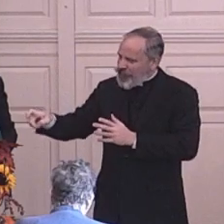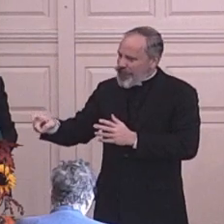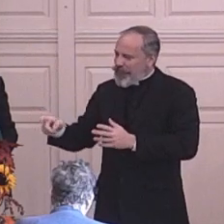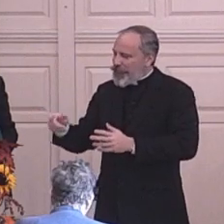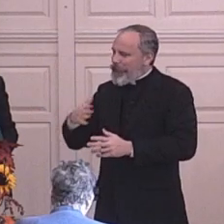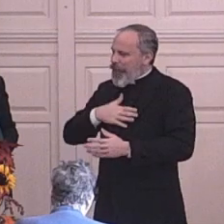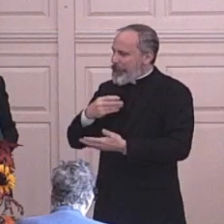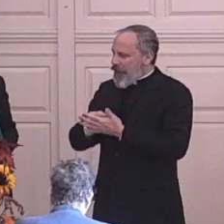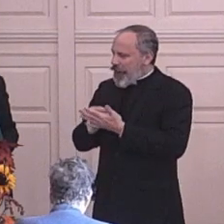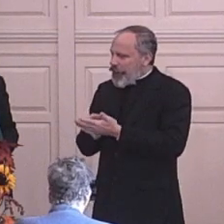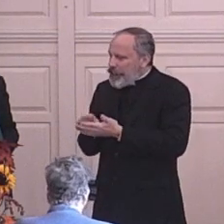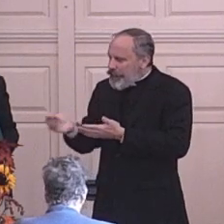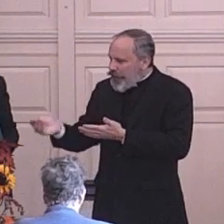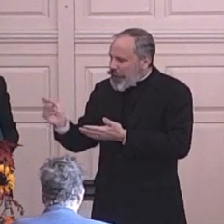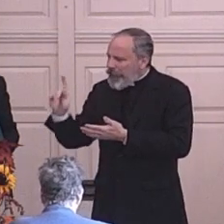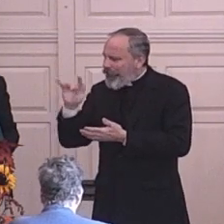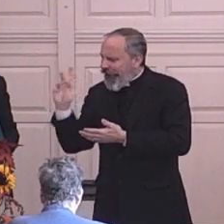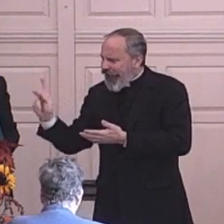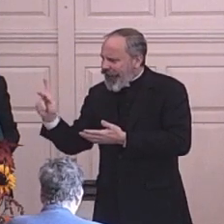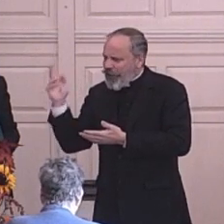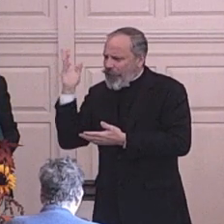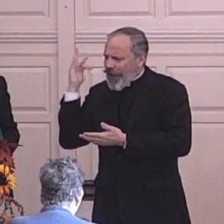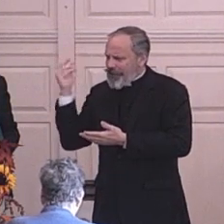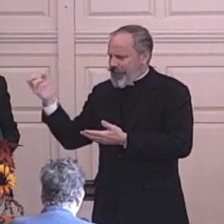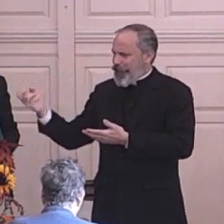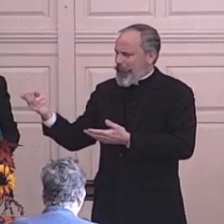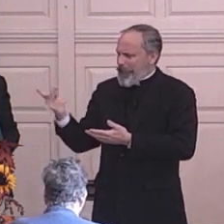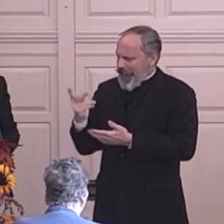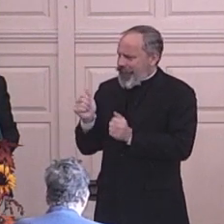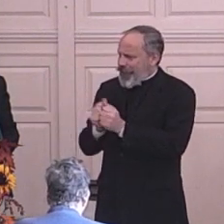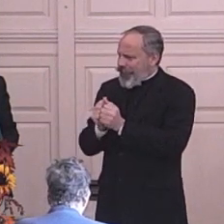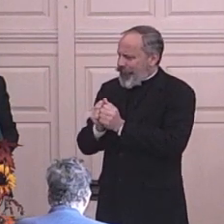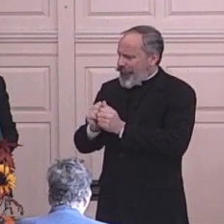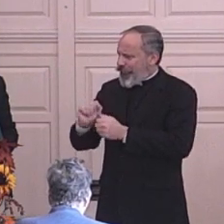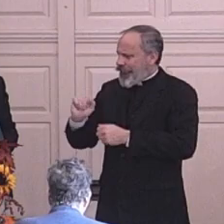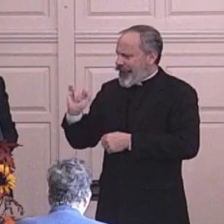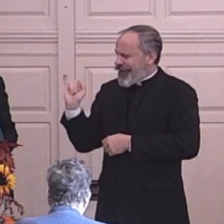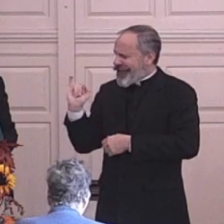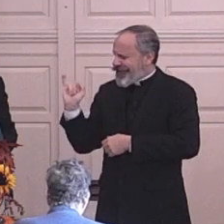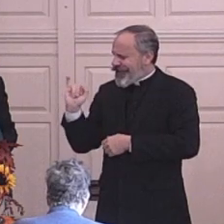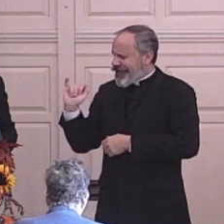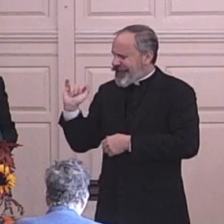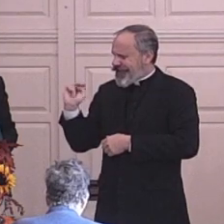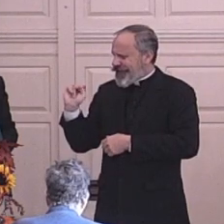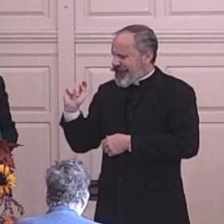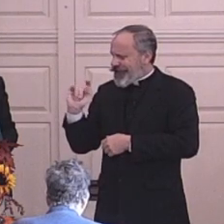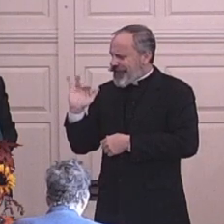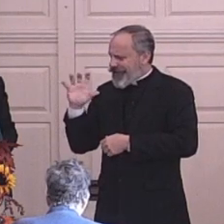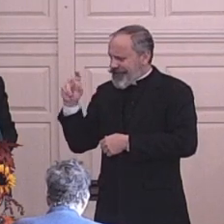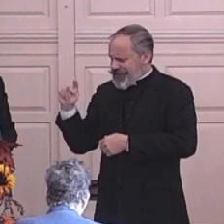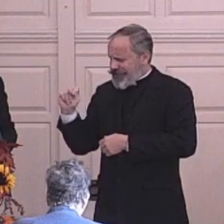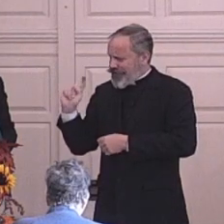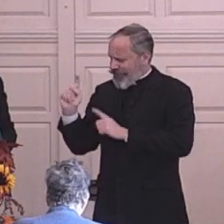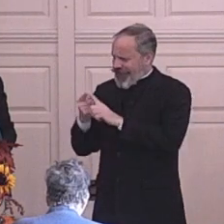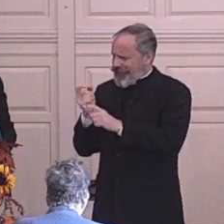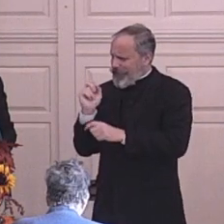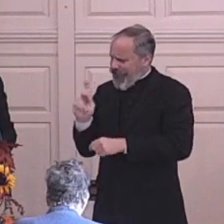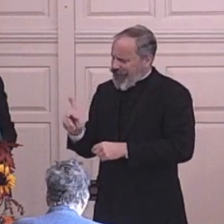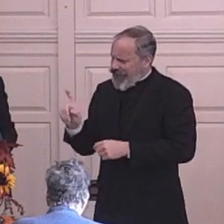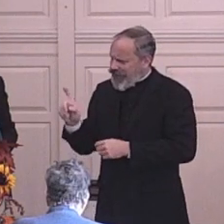bank so that I could have got it back with interest on my return?